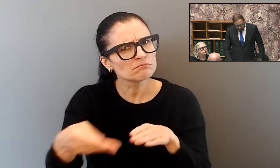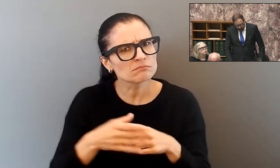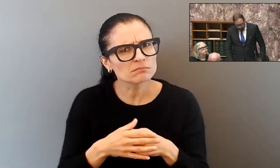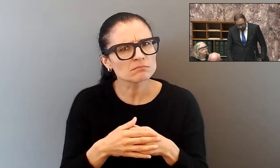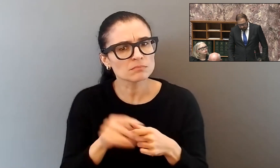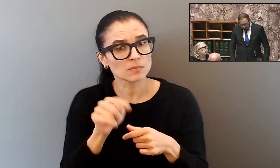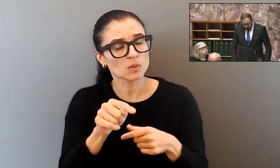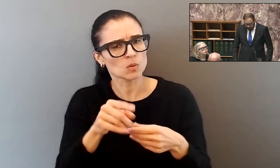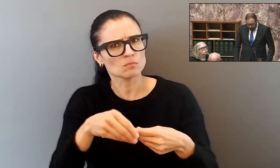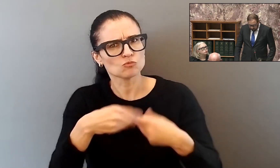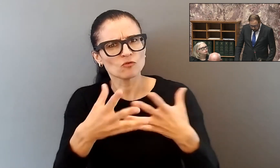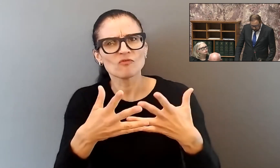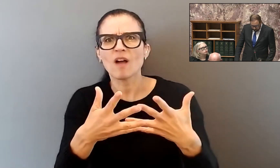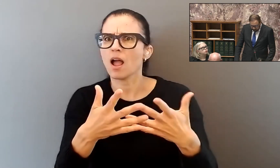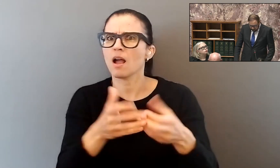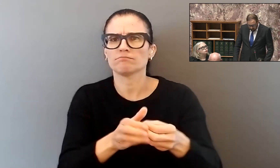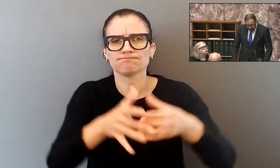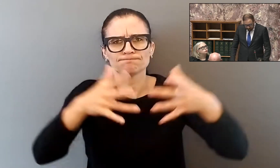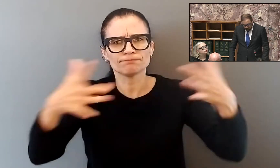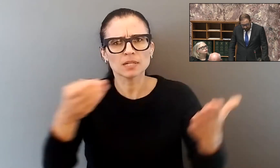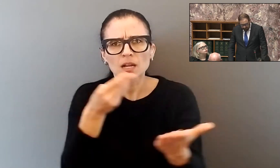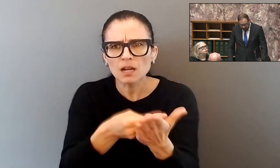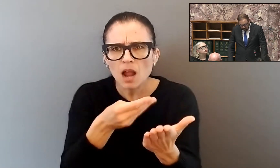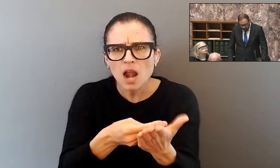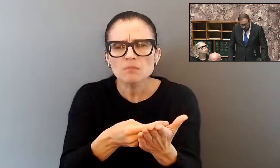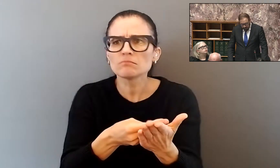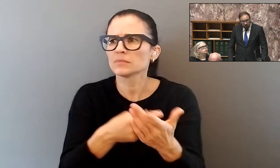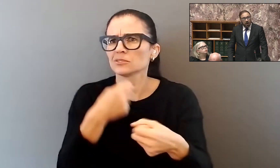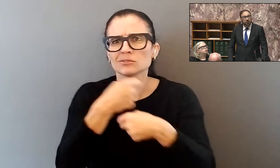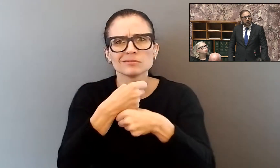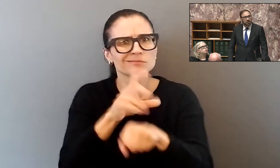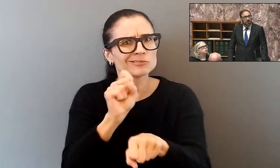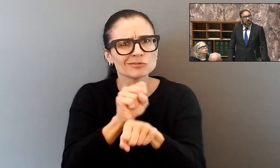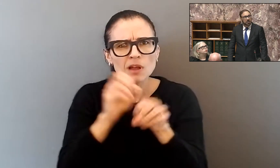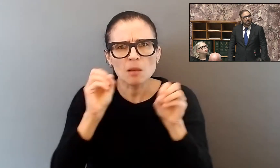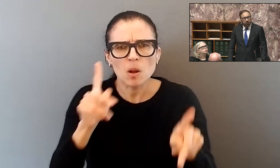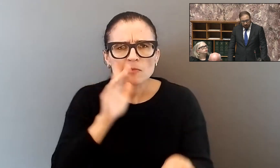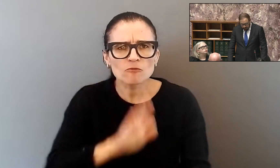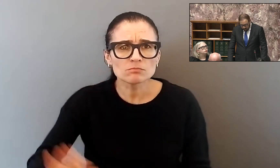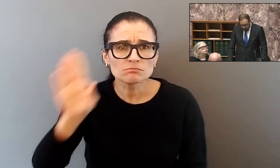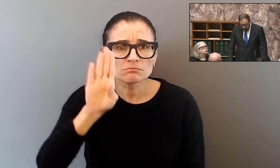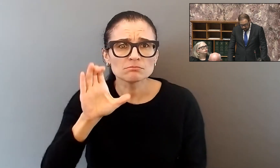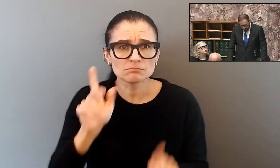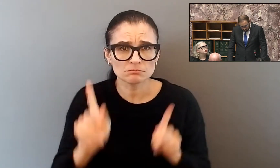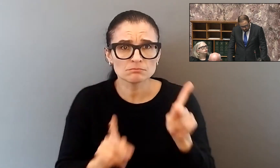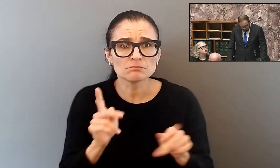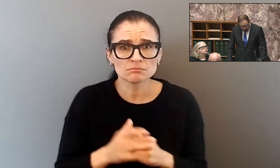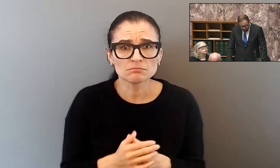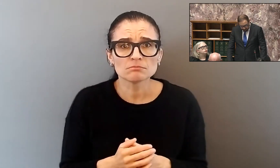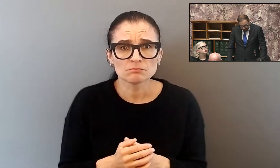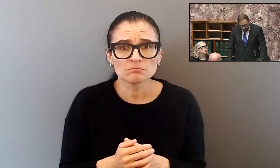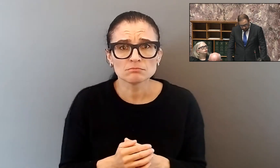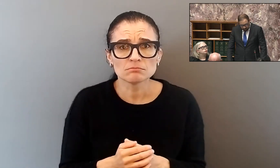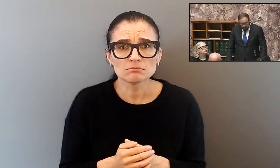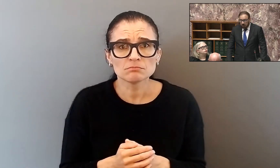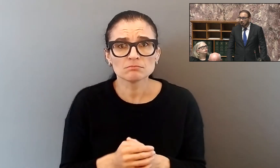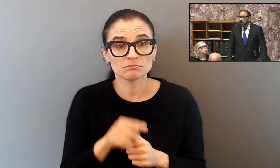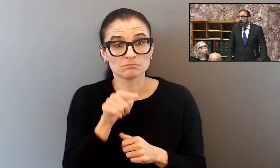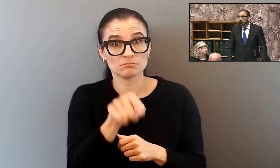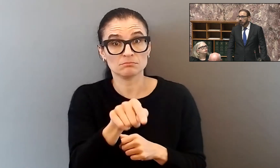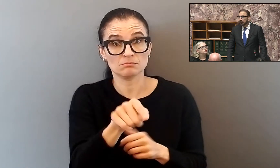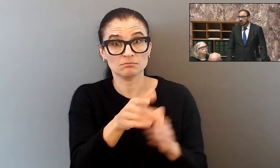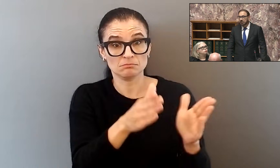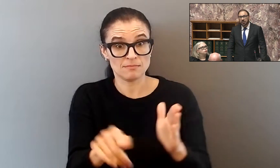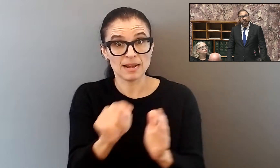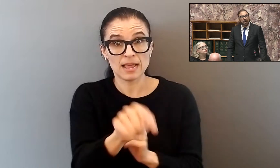The Mineral Claims Consultation Framework, Mr. Speaker, was created in response to our BC Supreme Court ruling, Mr. Speaker. The court